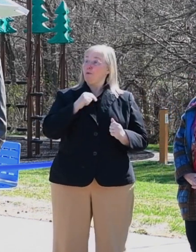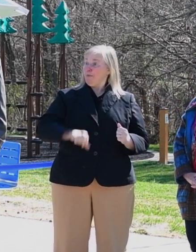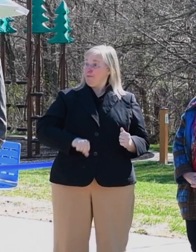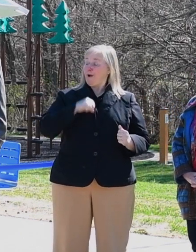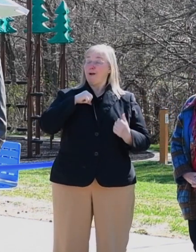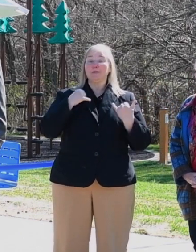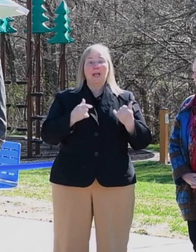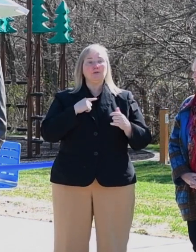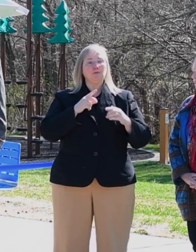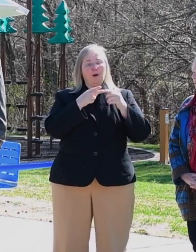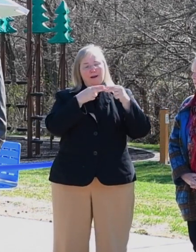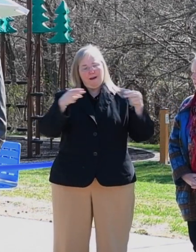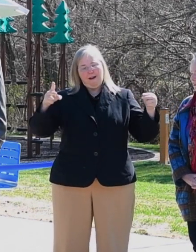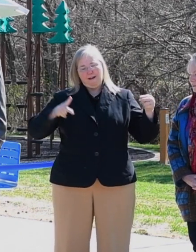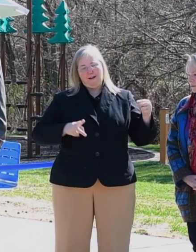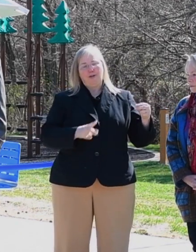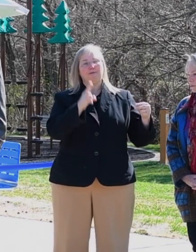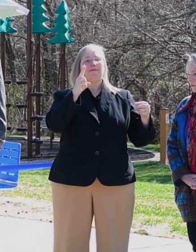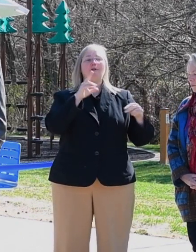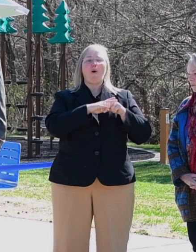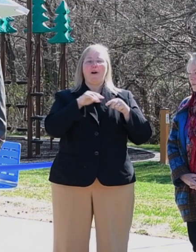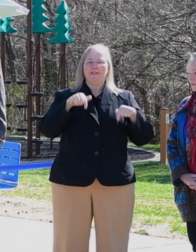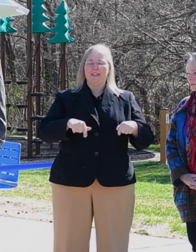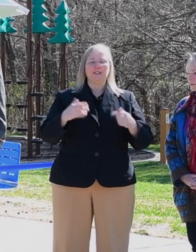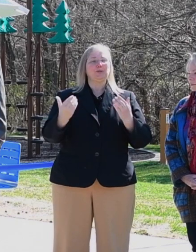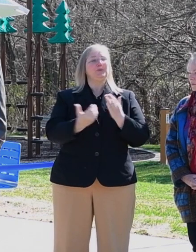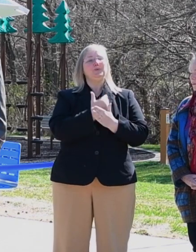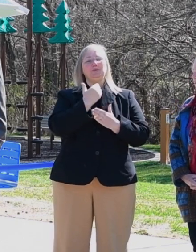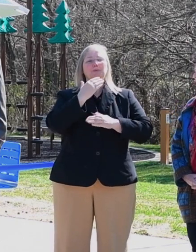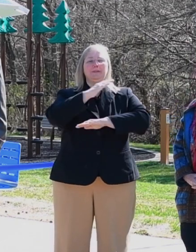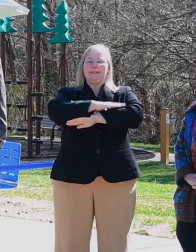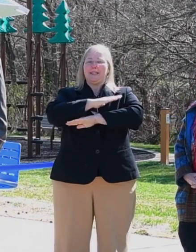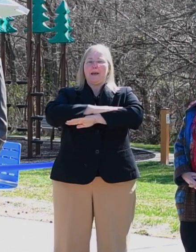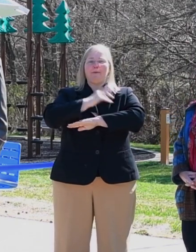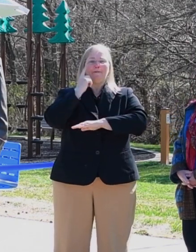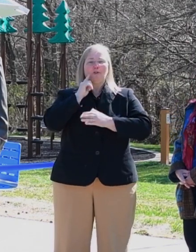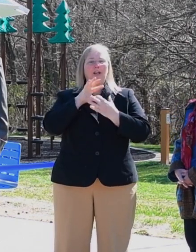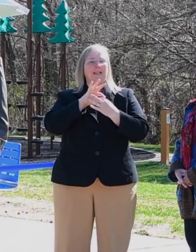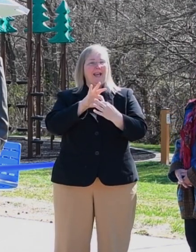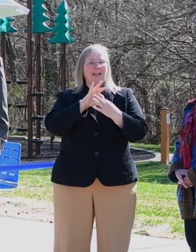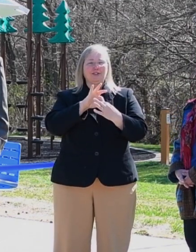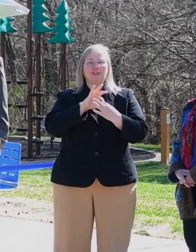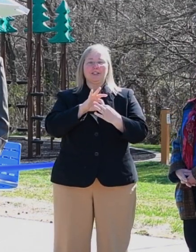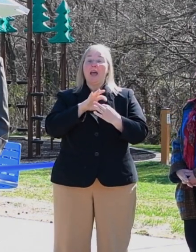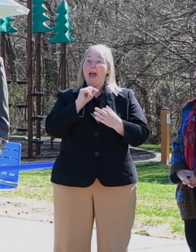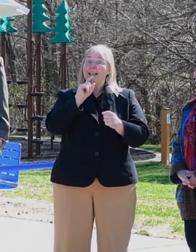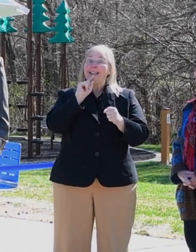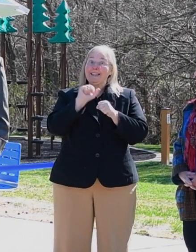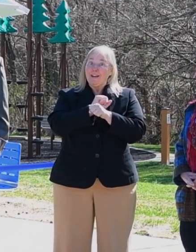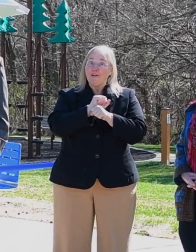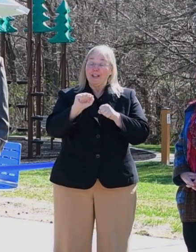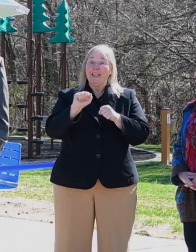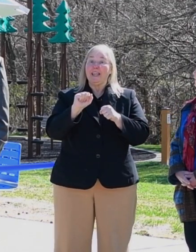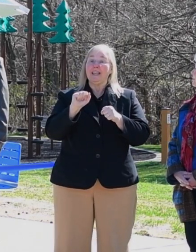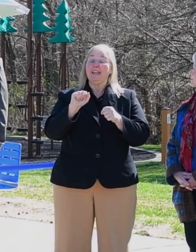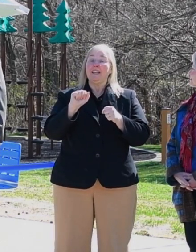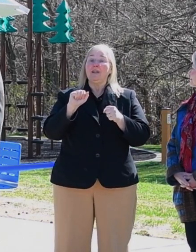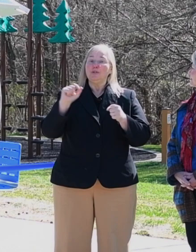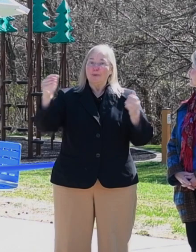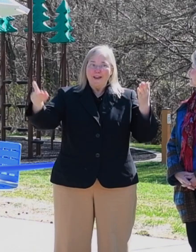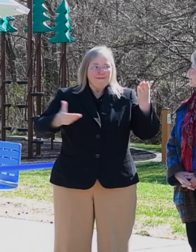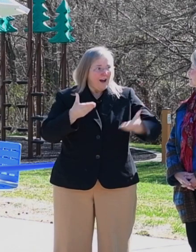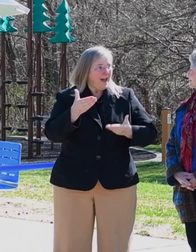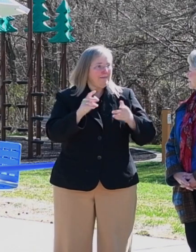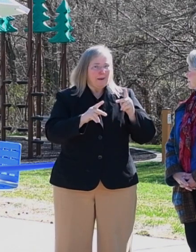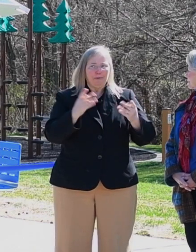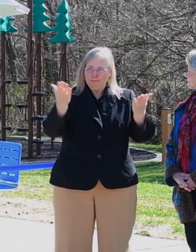to cut the ribbon on this new table for connection and literally to invite people